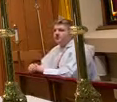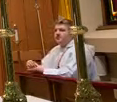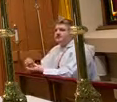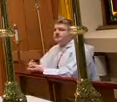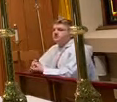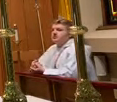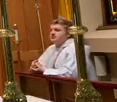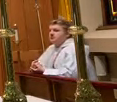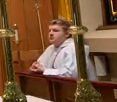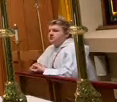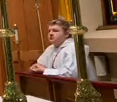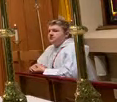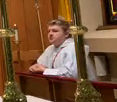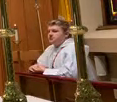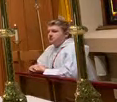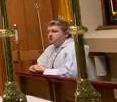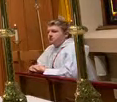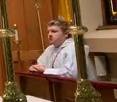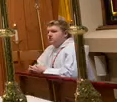May Almighty God bless you.